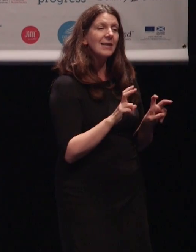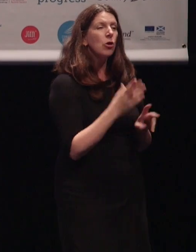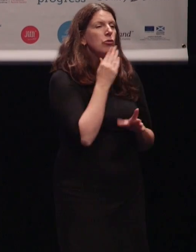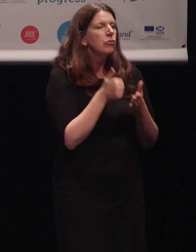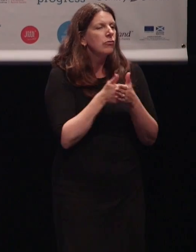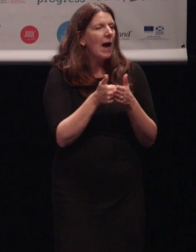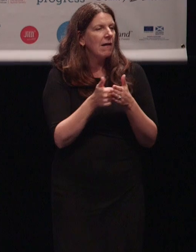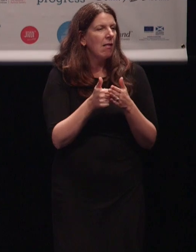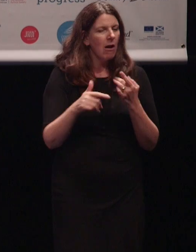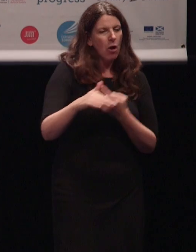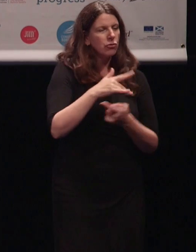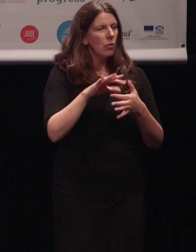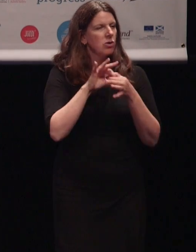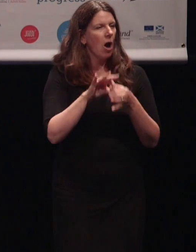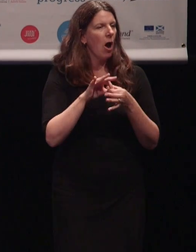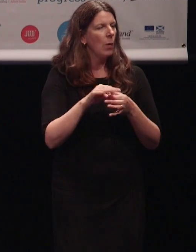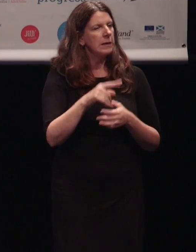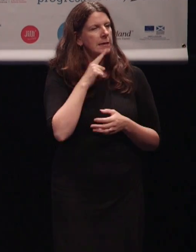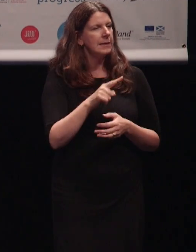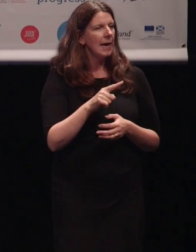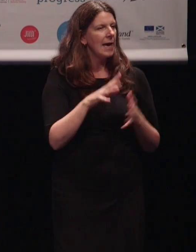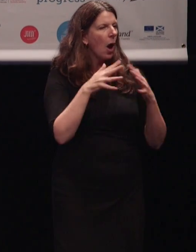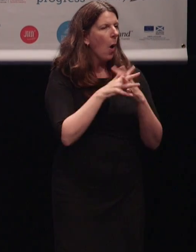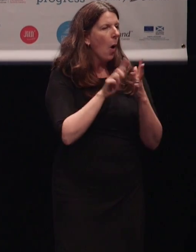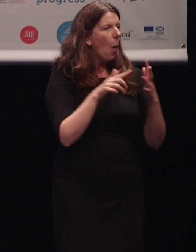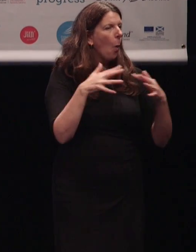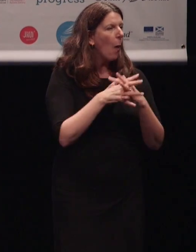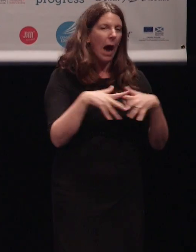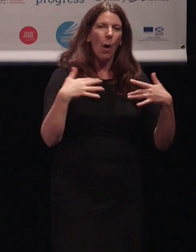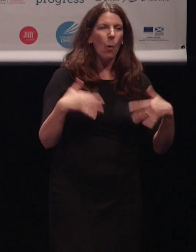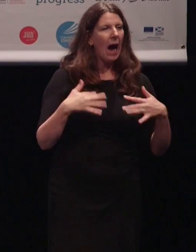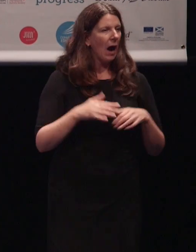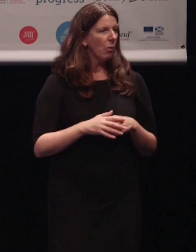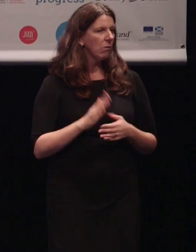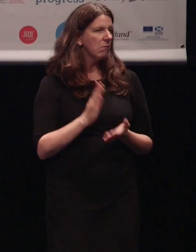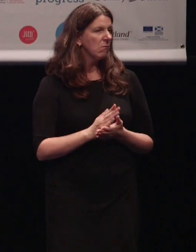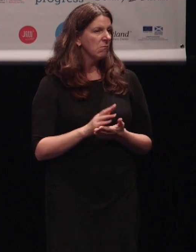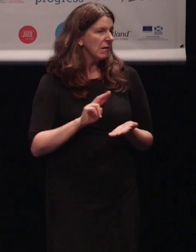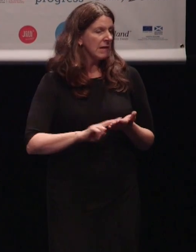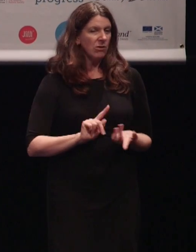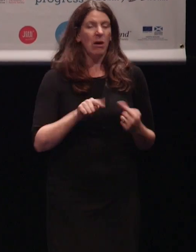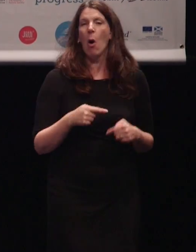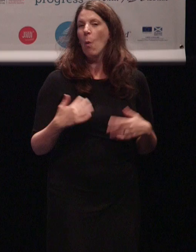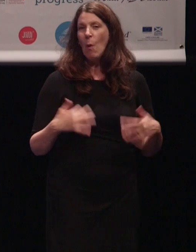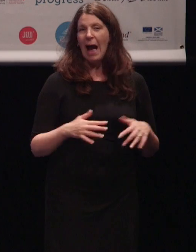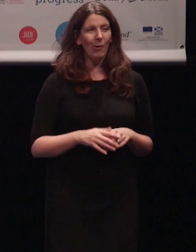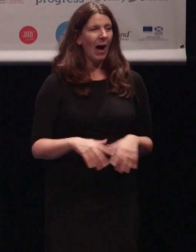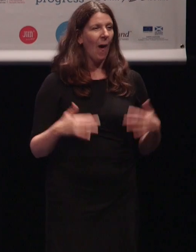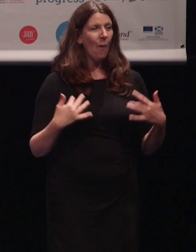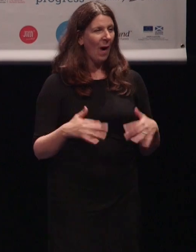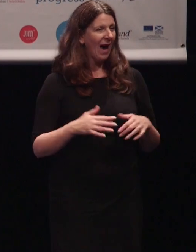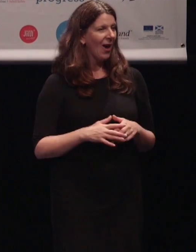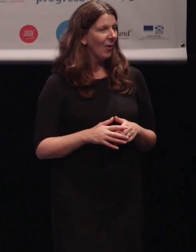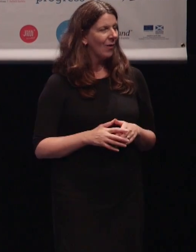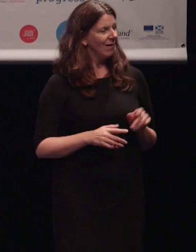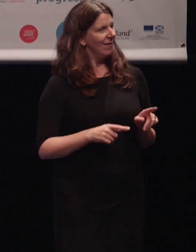one was, wow. It works for most. If someone says something, you can say, wow. And one was, we used